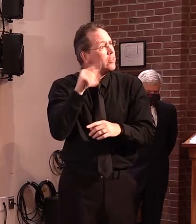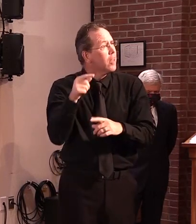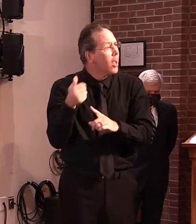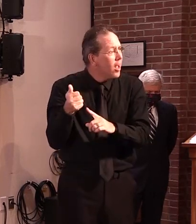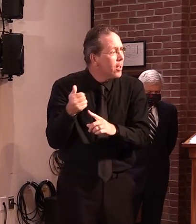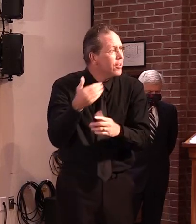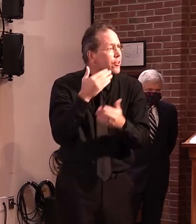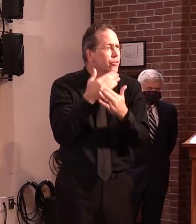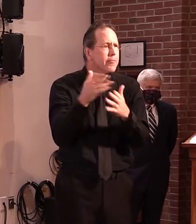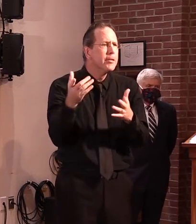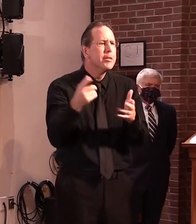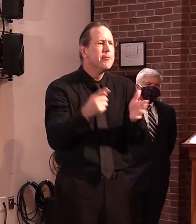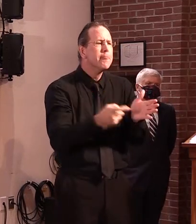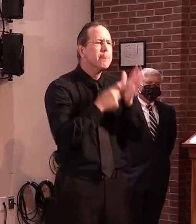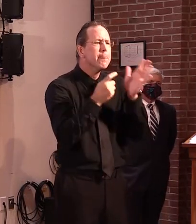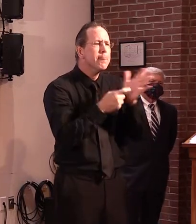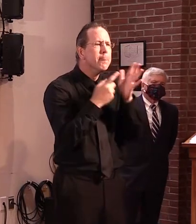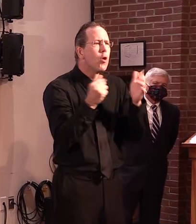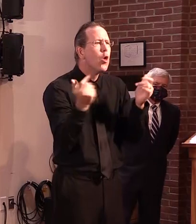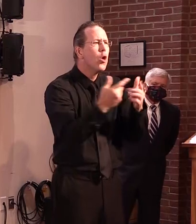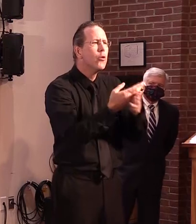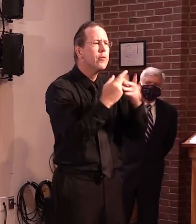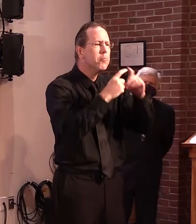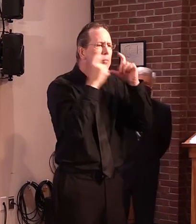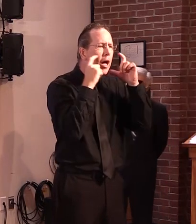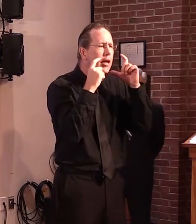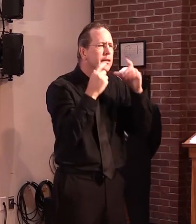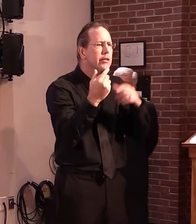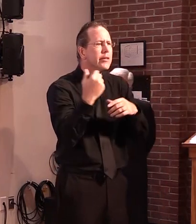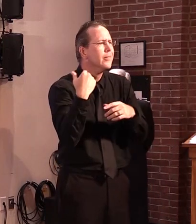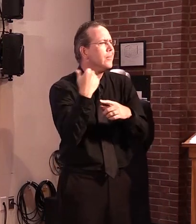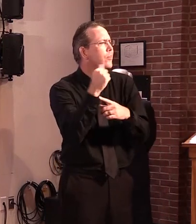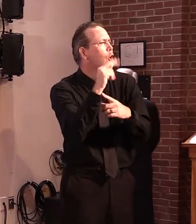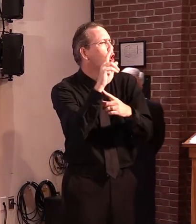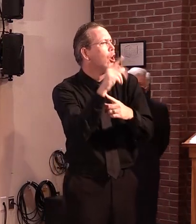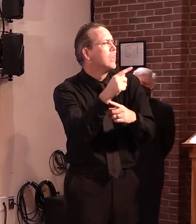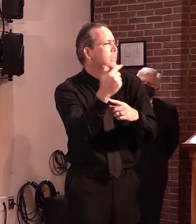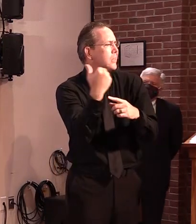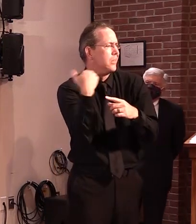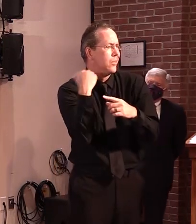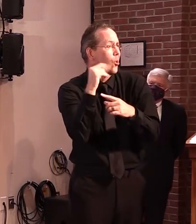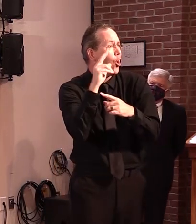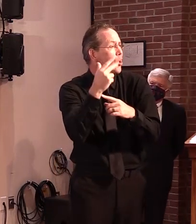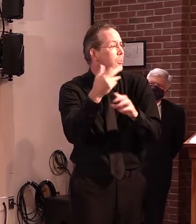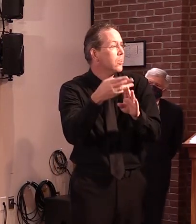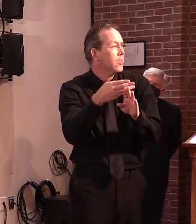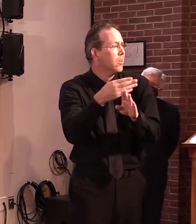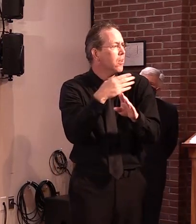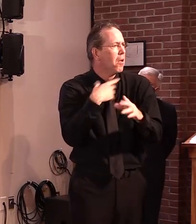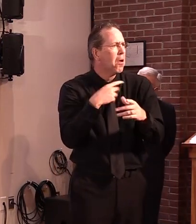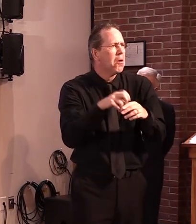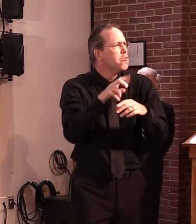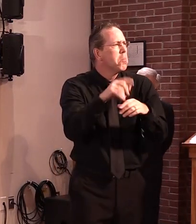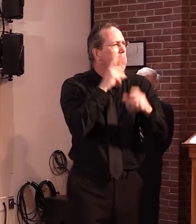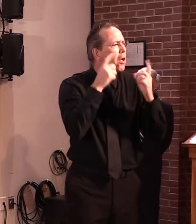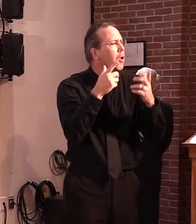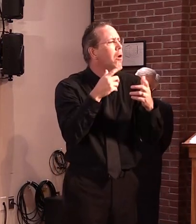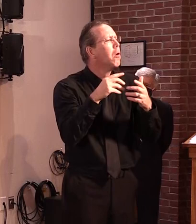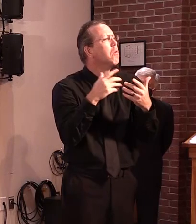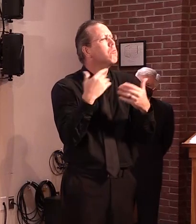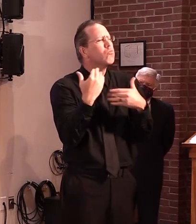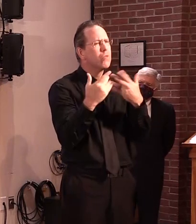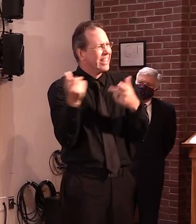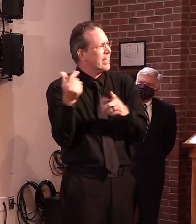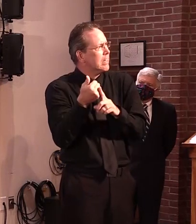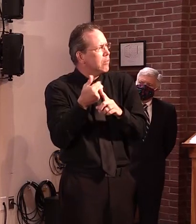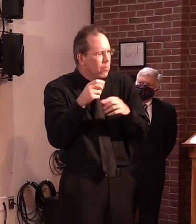mask requirement on August 1st, and he did so after much reflection and hesitation about doing so out of a concern